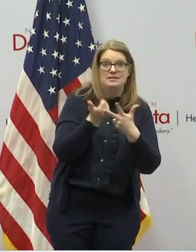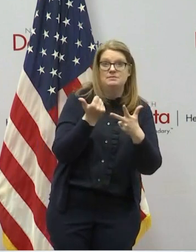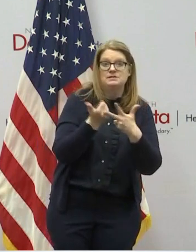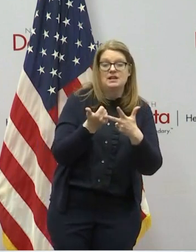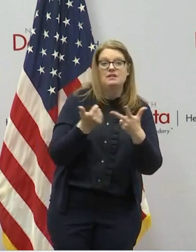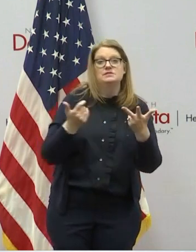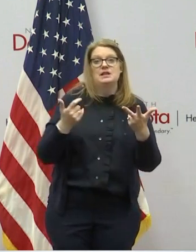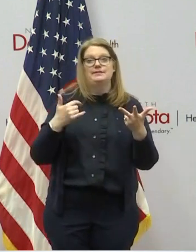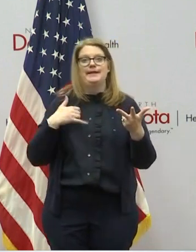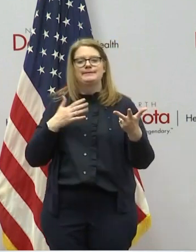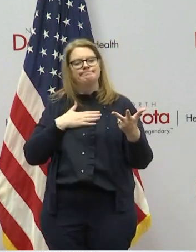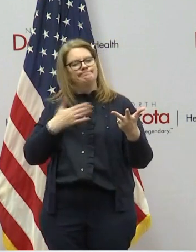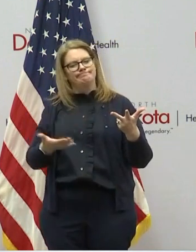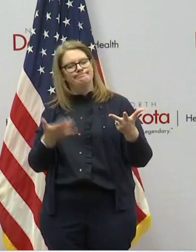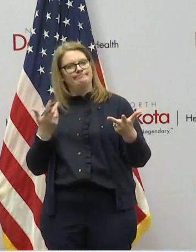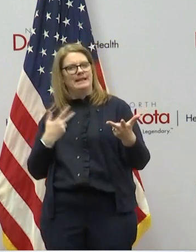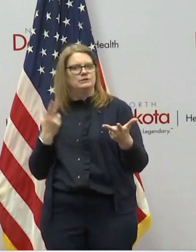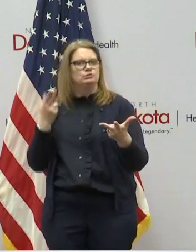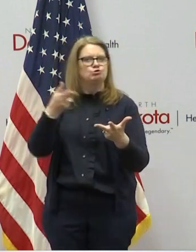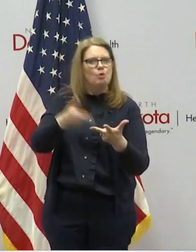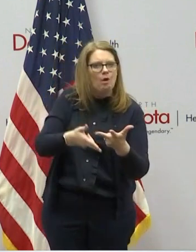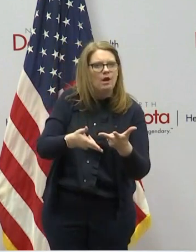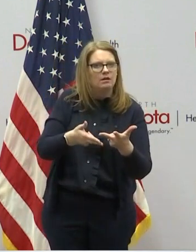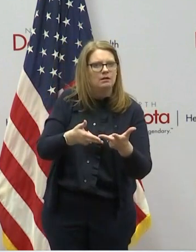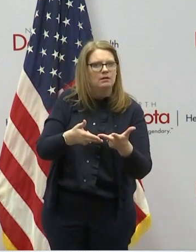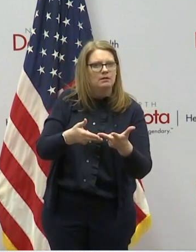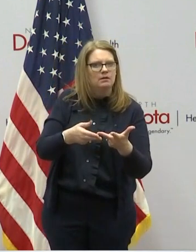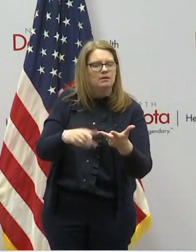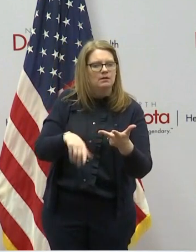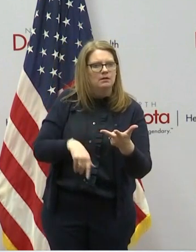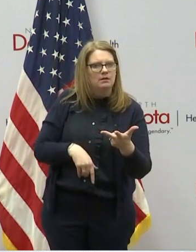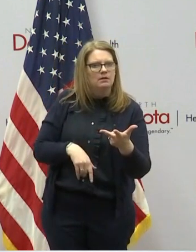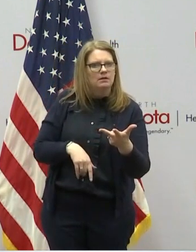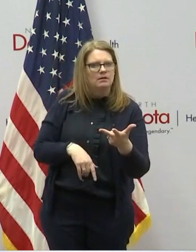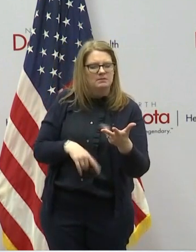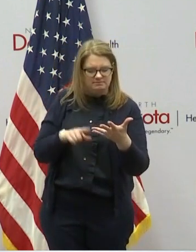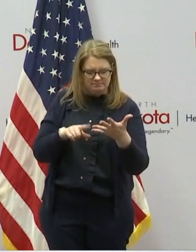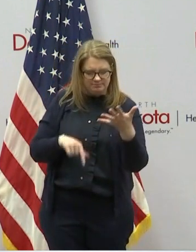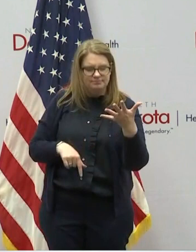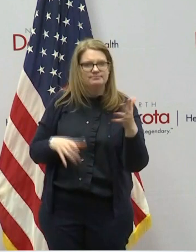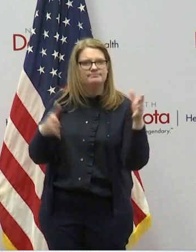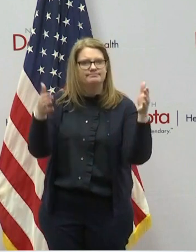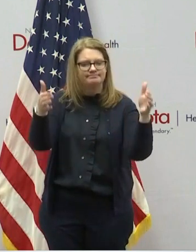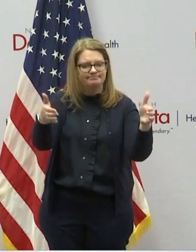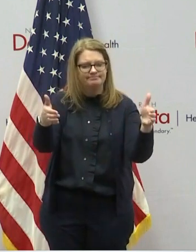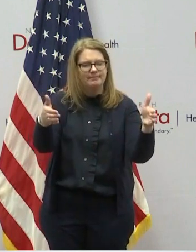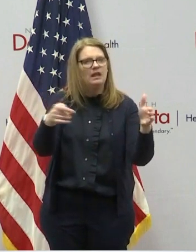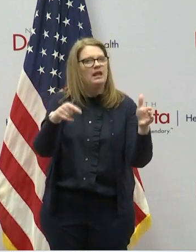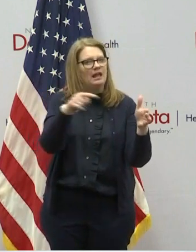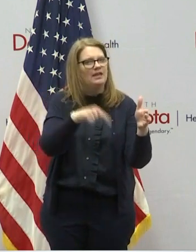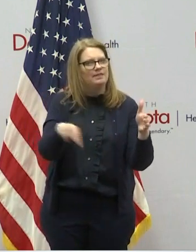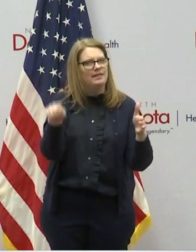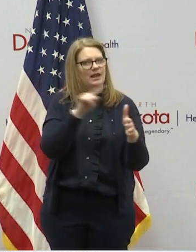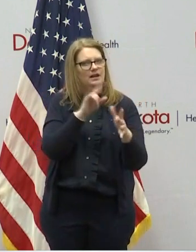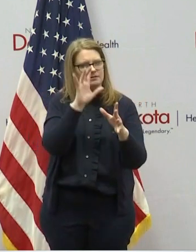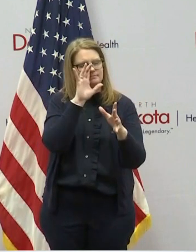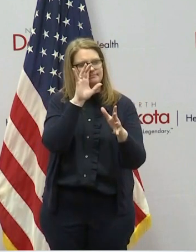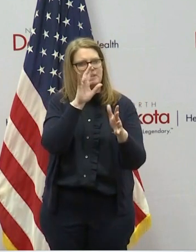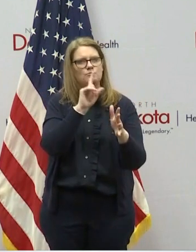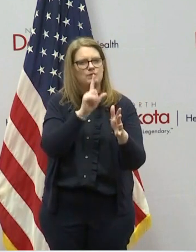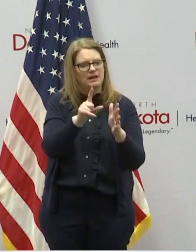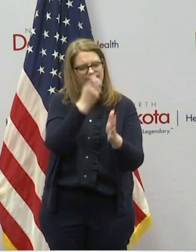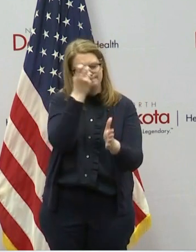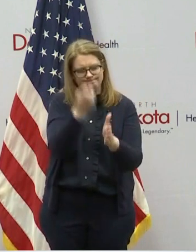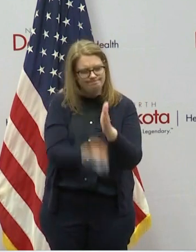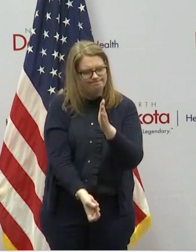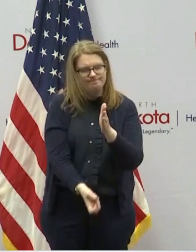retirement to help this cause. And they are engaged, and they have had to acclimate